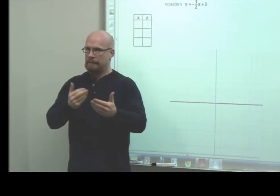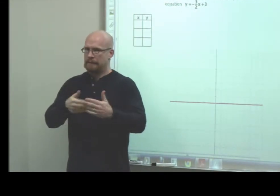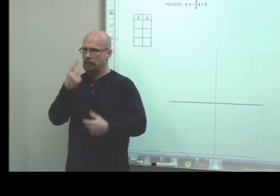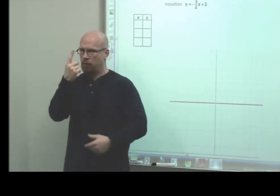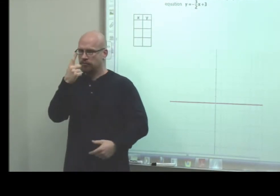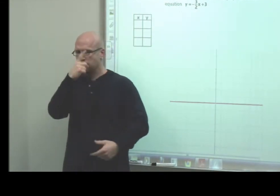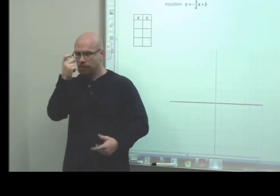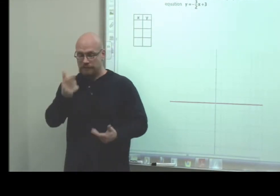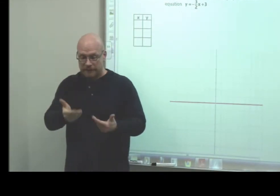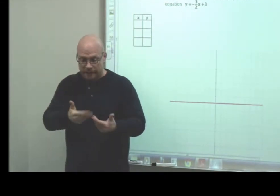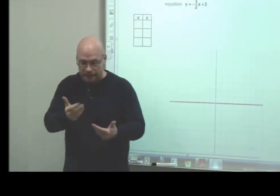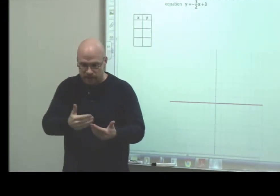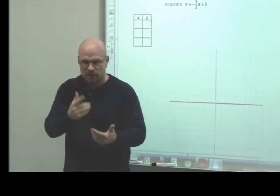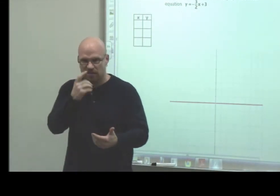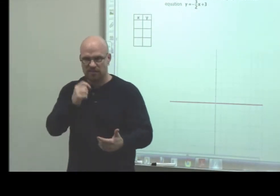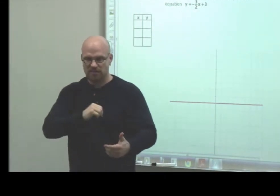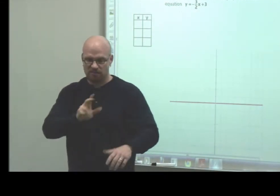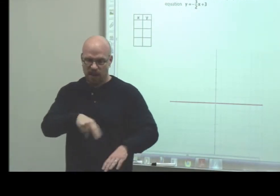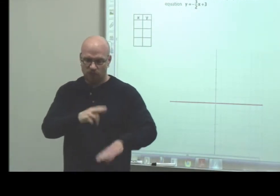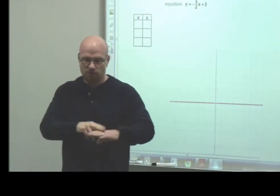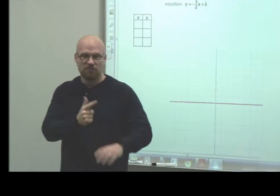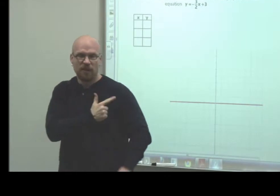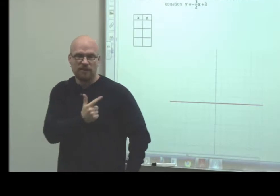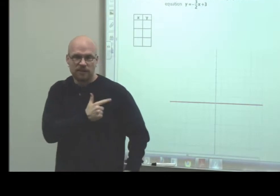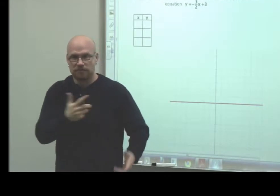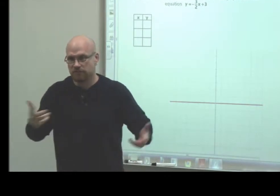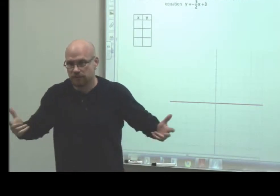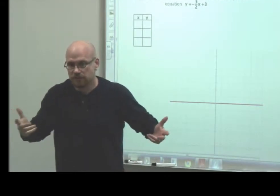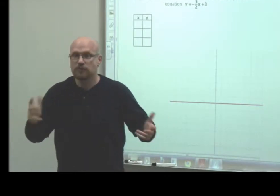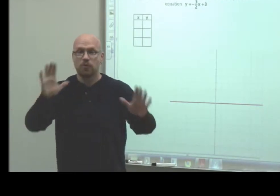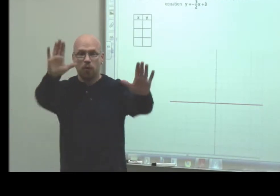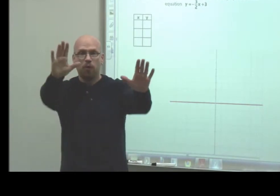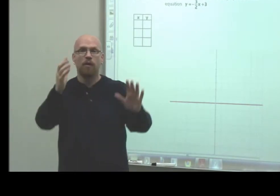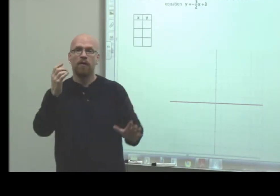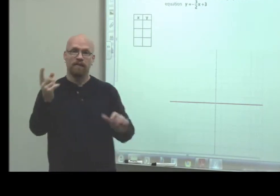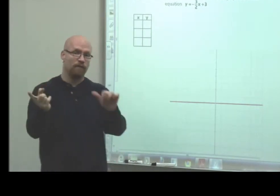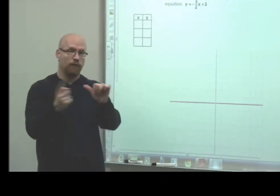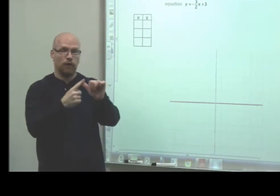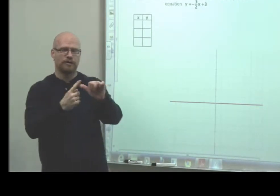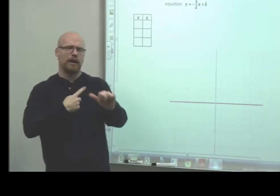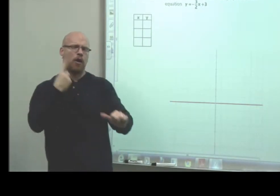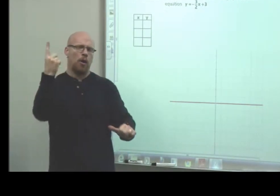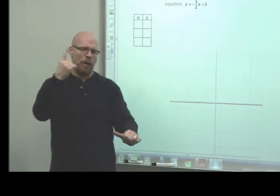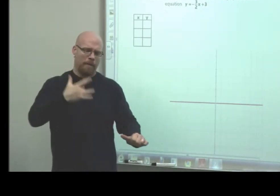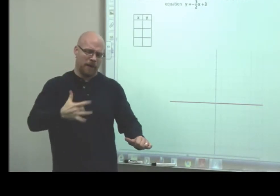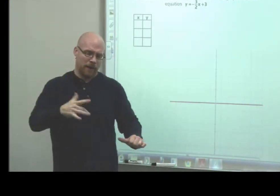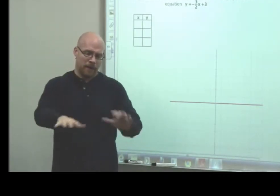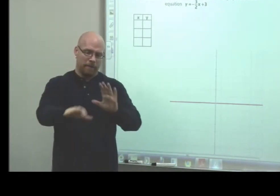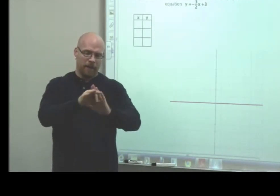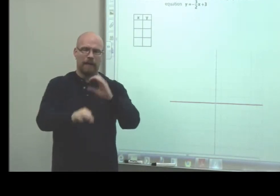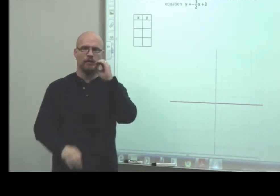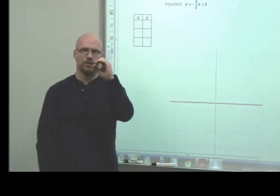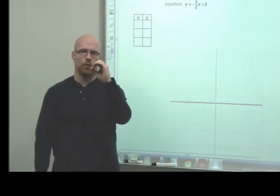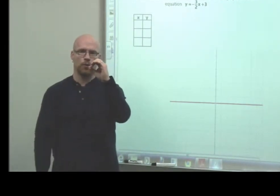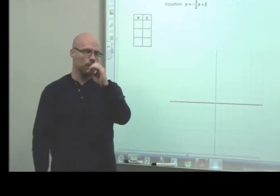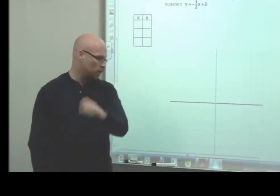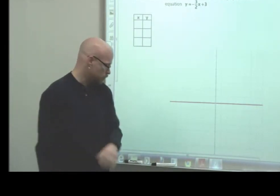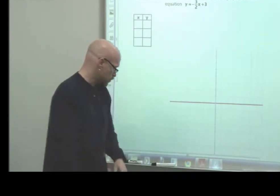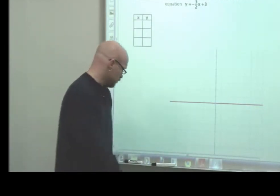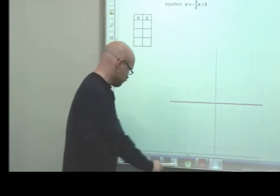Now, what I do is I pick easy numbers because I'm naturally lazy, and that works for me. The first number I